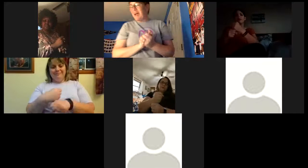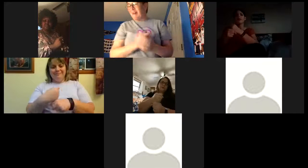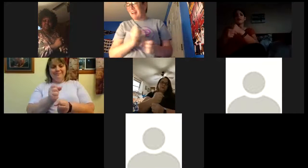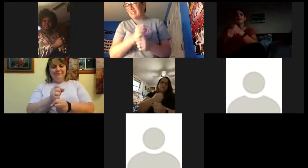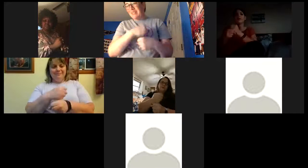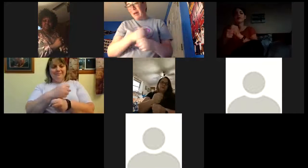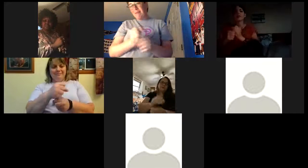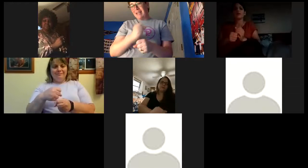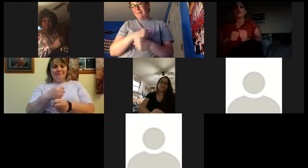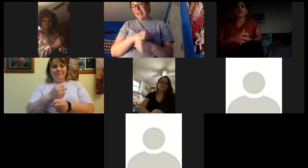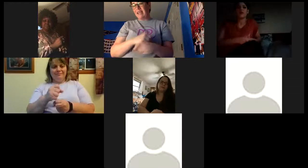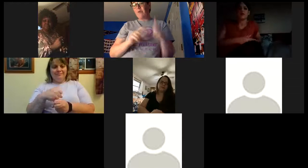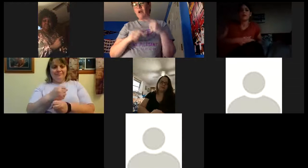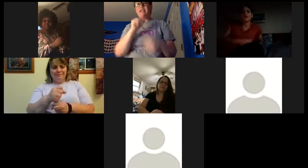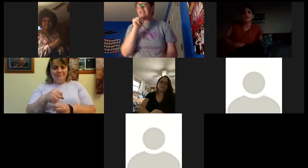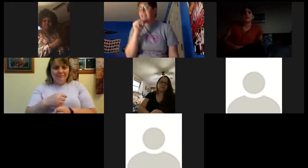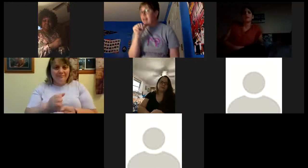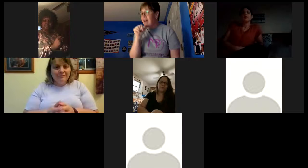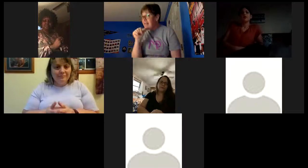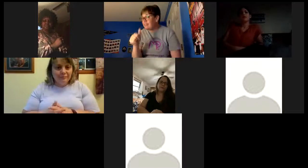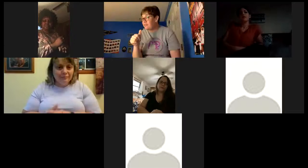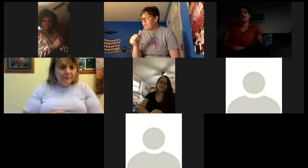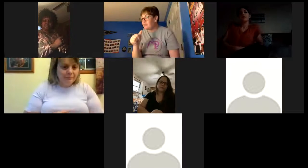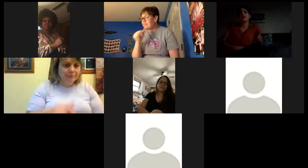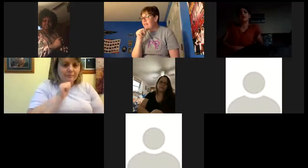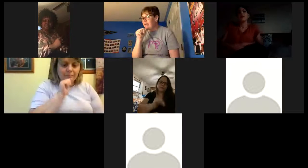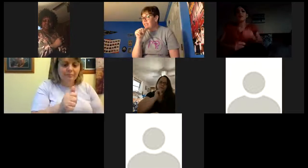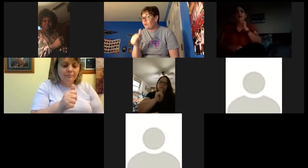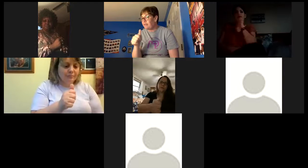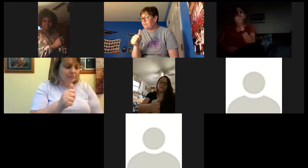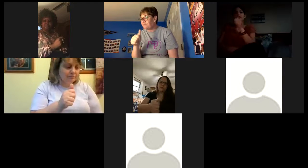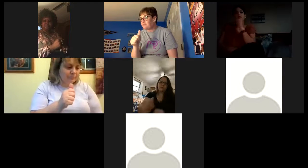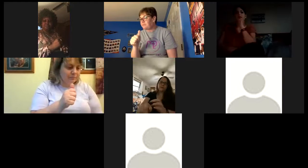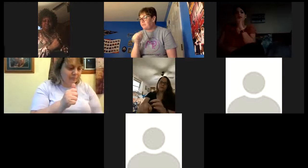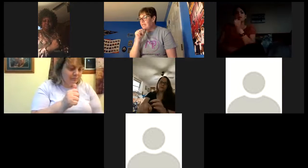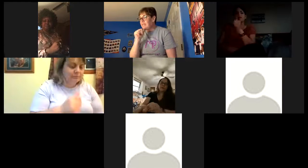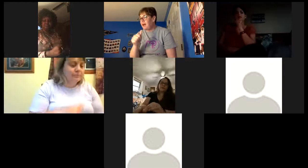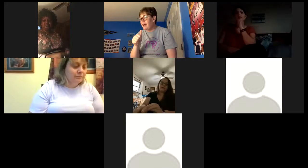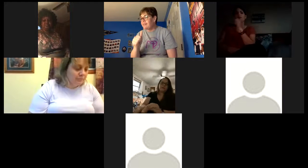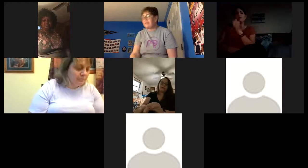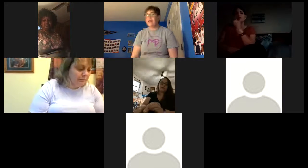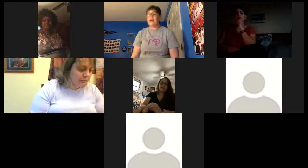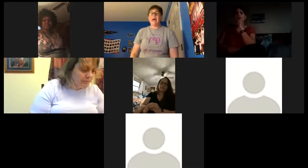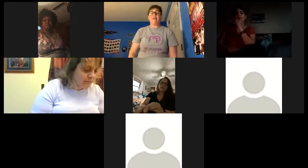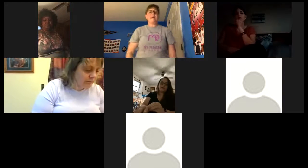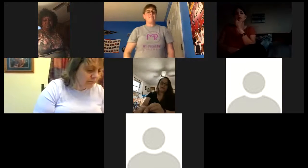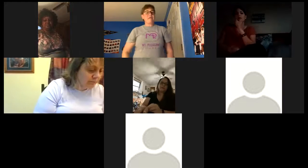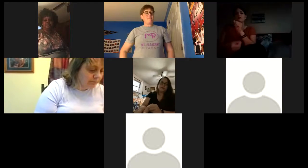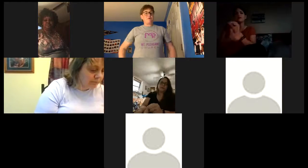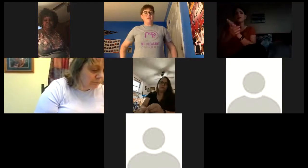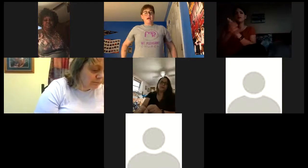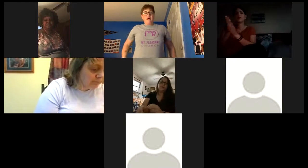Anyways, all right, so you got made, make, and we already did not, which was the next one, not. And